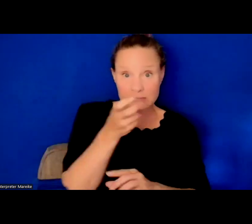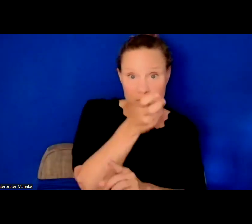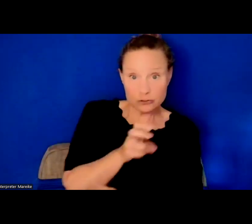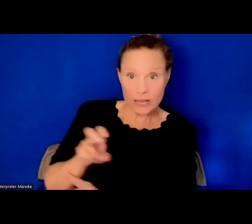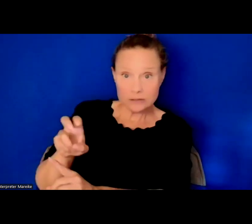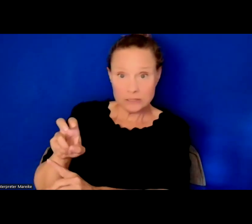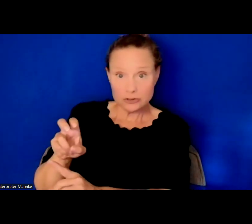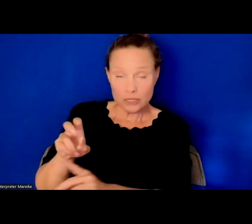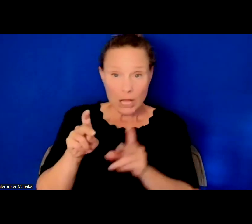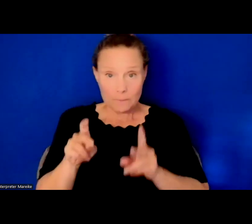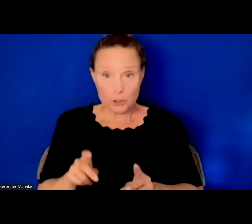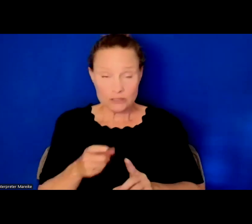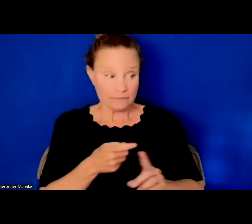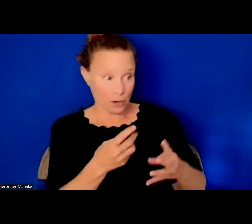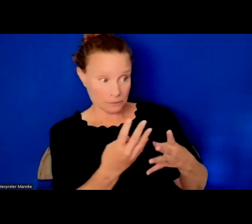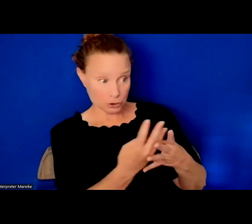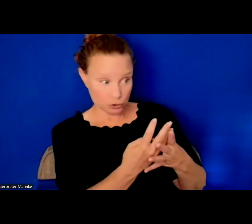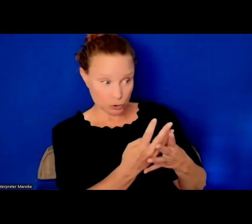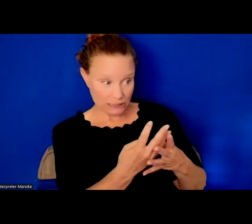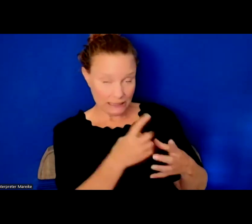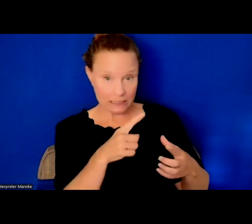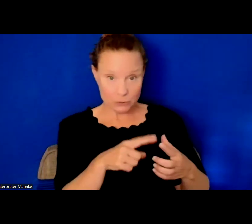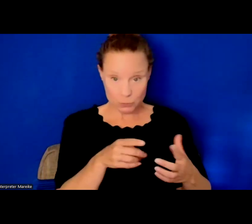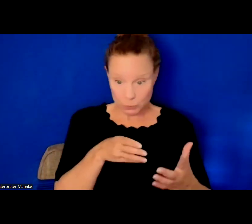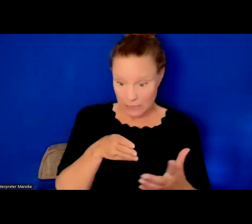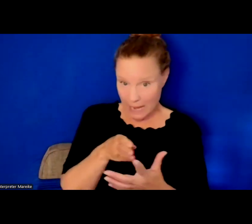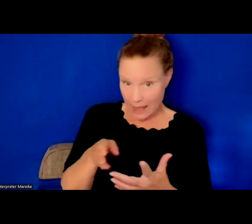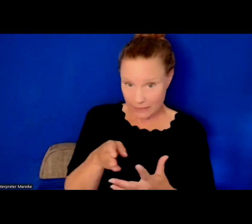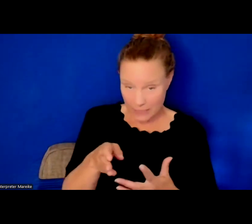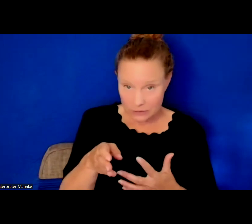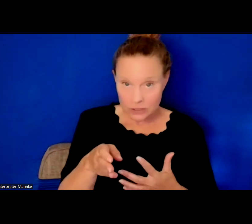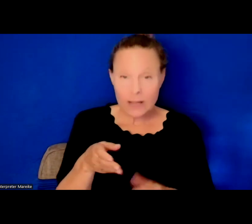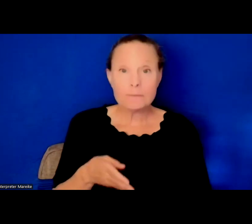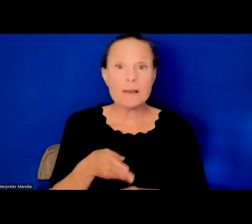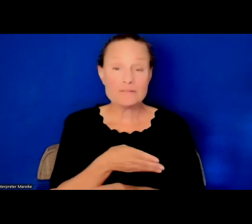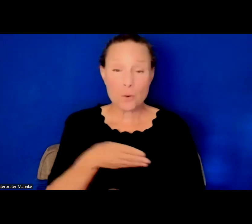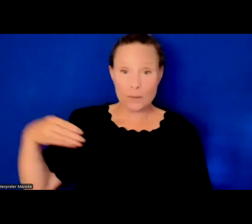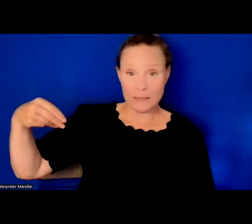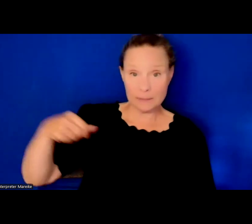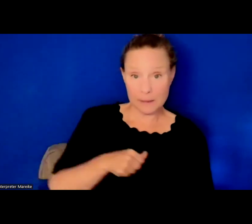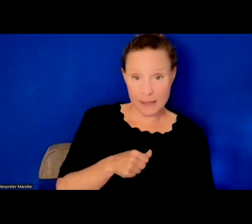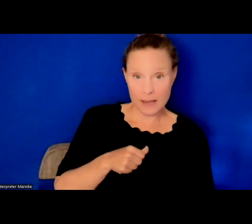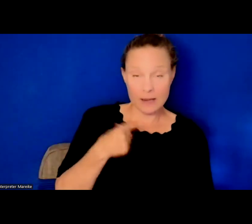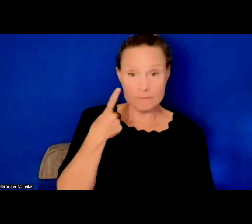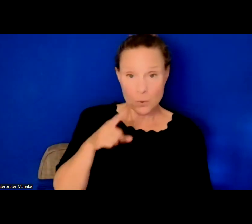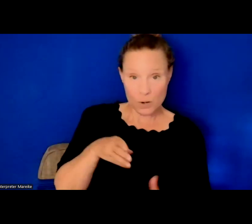from screening to navigation or case management before getting paid for navigation or case management?